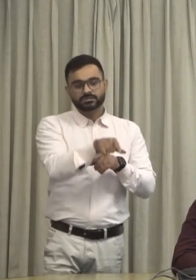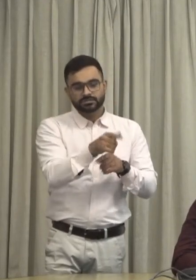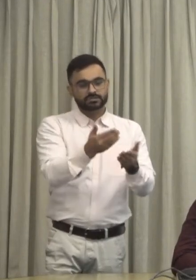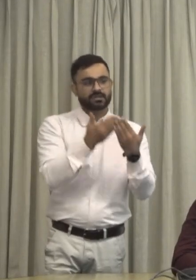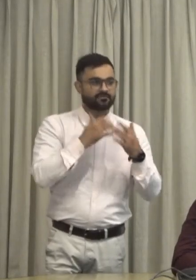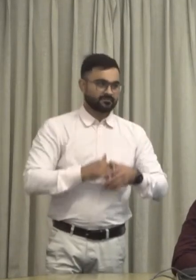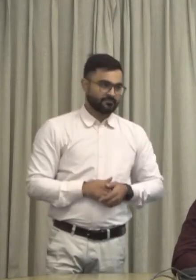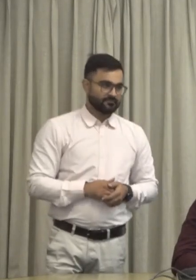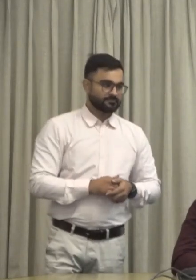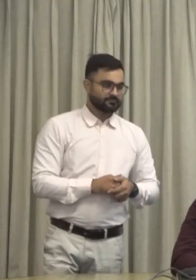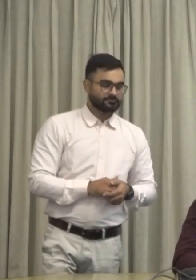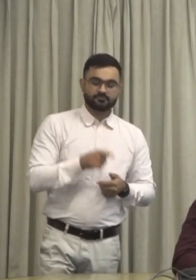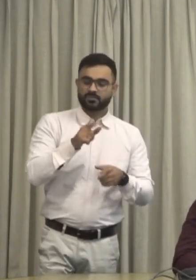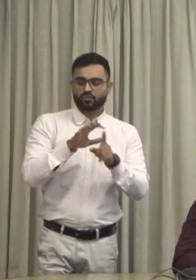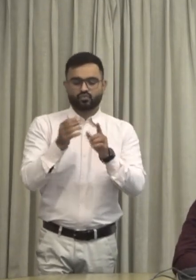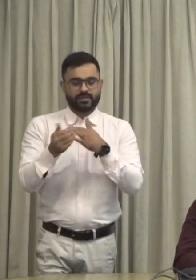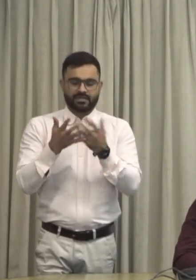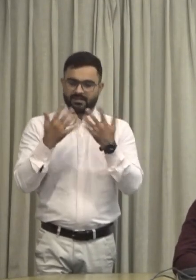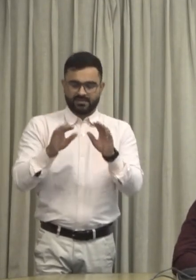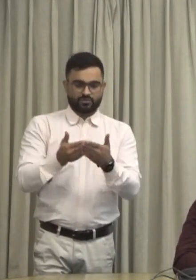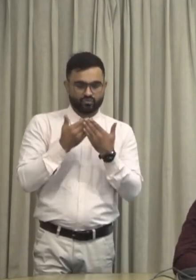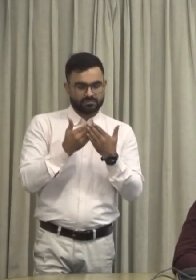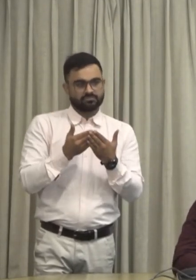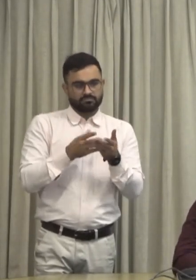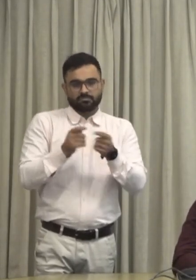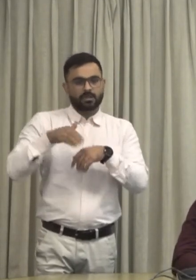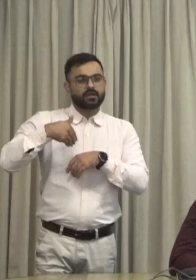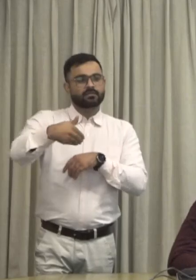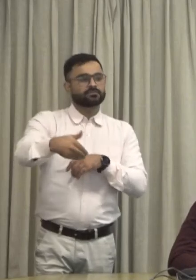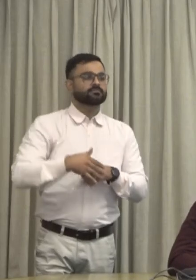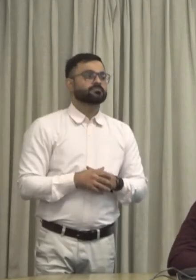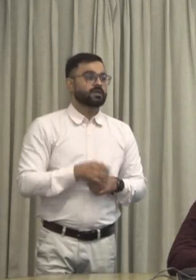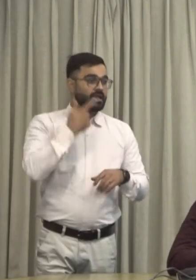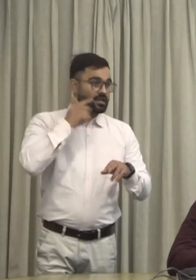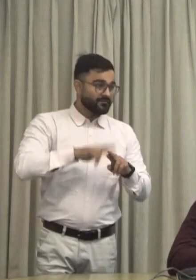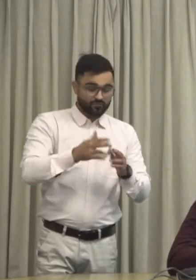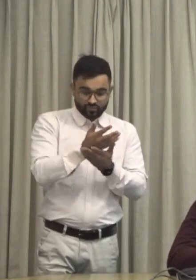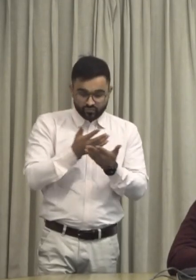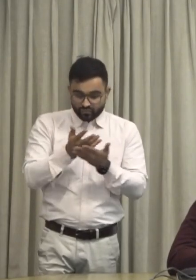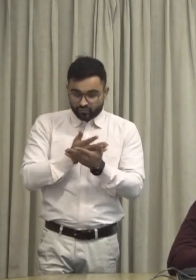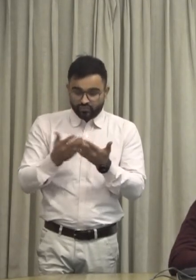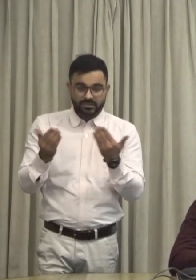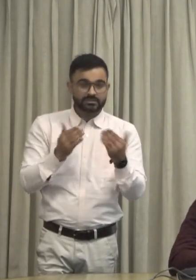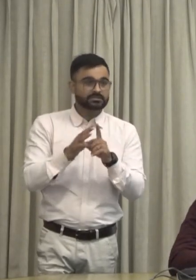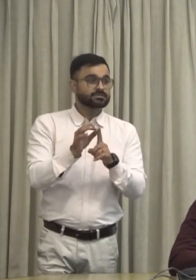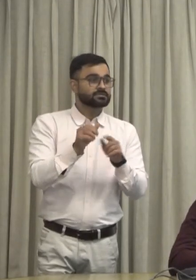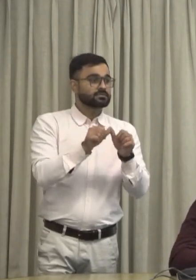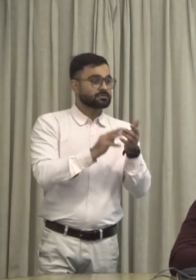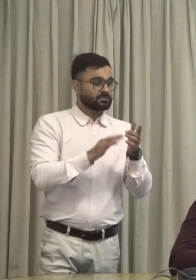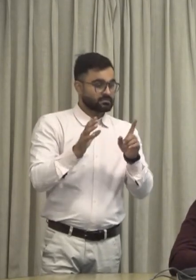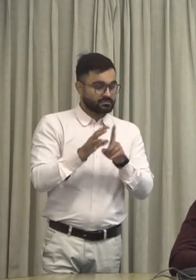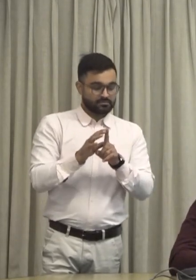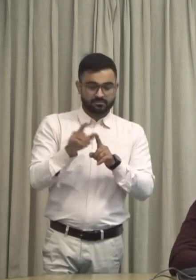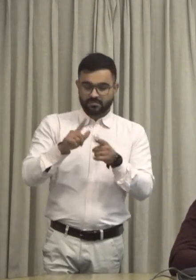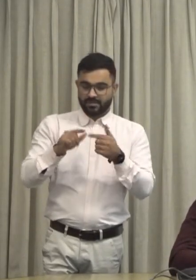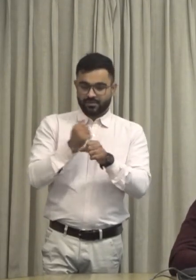save them. And is to do whatever we can to save their life and prolong their life. But if this discussion can be facilitated through an AMD, I don't